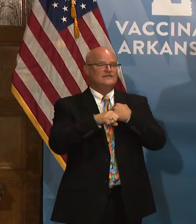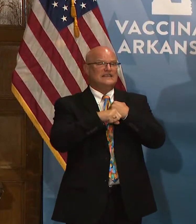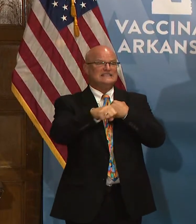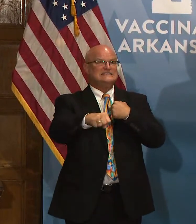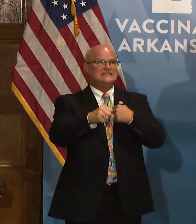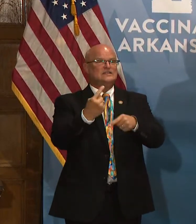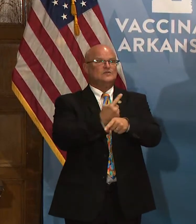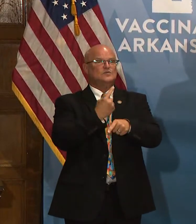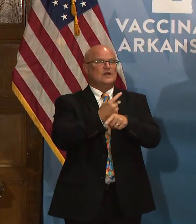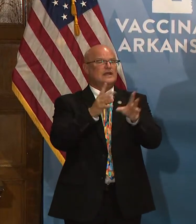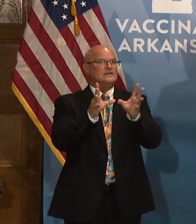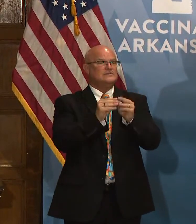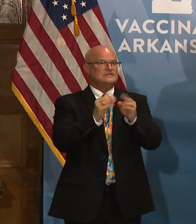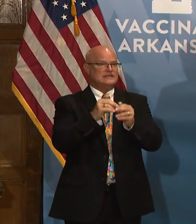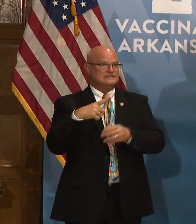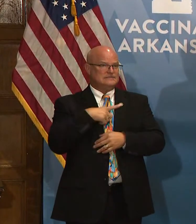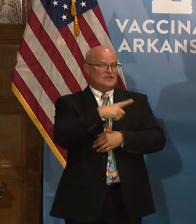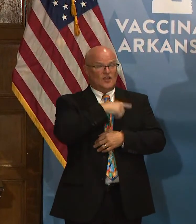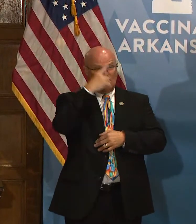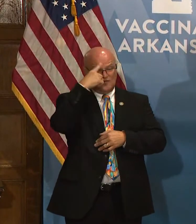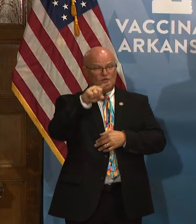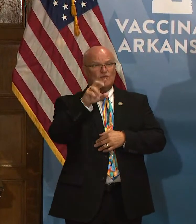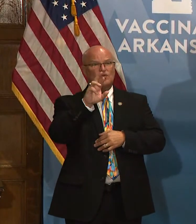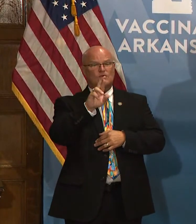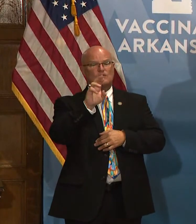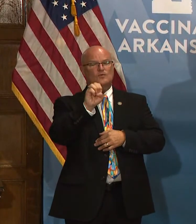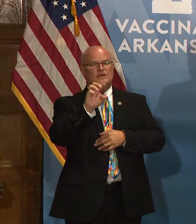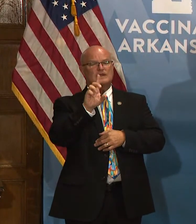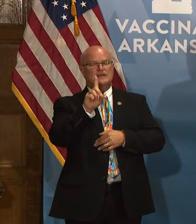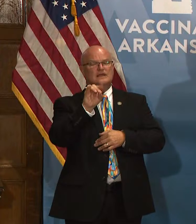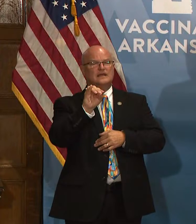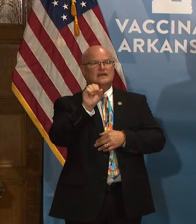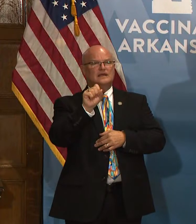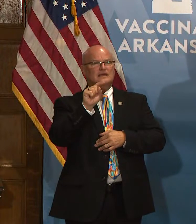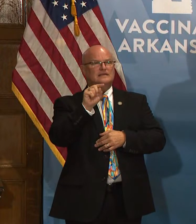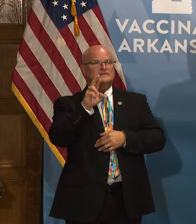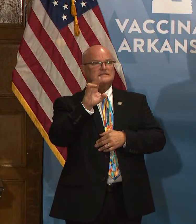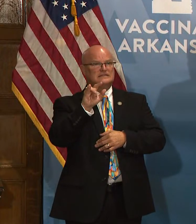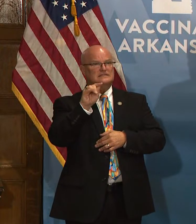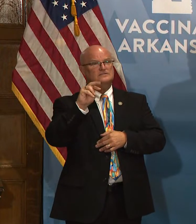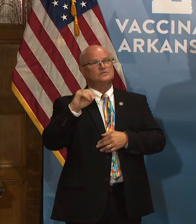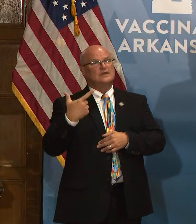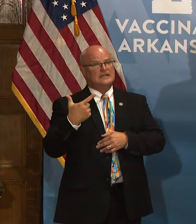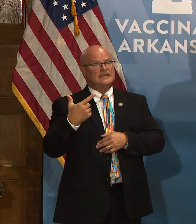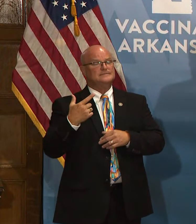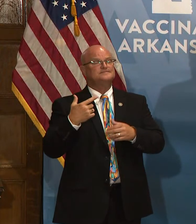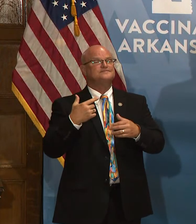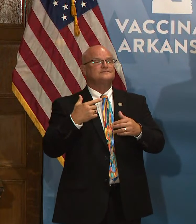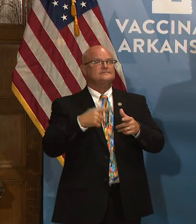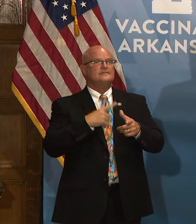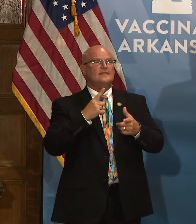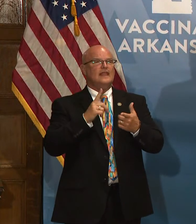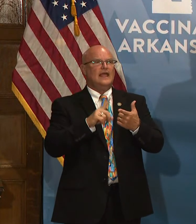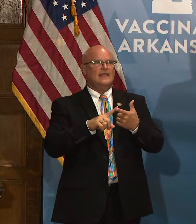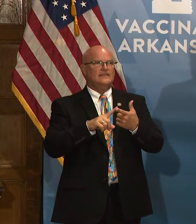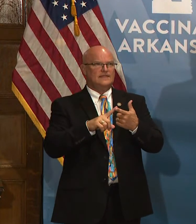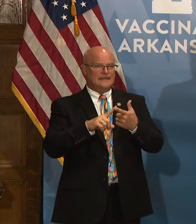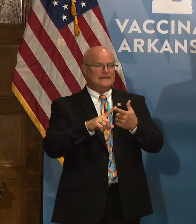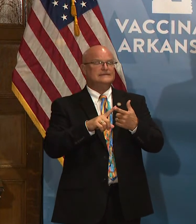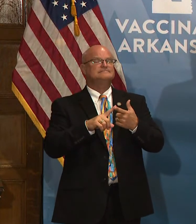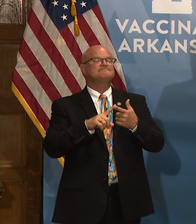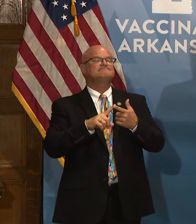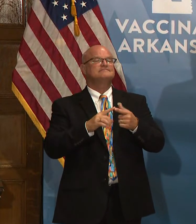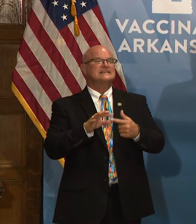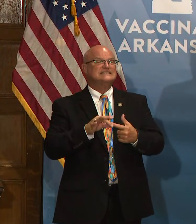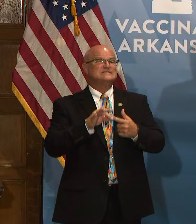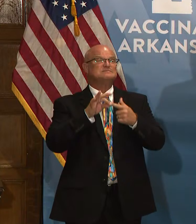regular session for redistricting, and then we're going to have anticipated a